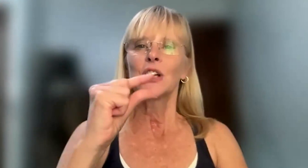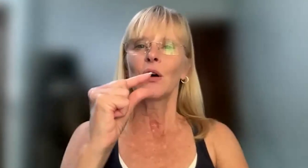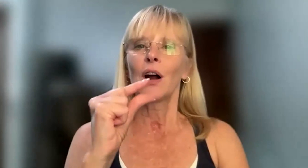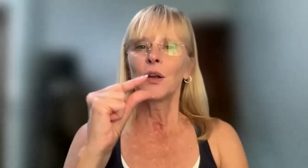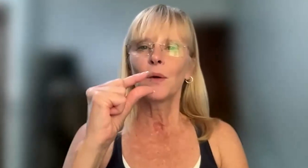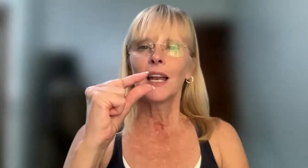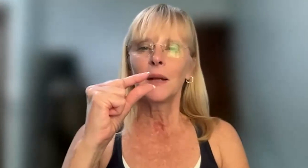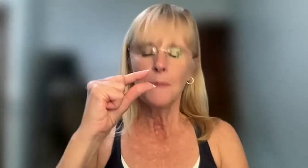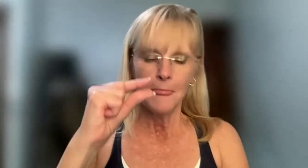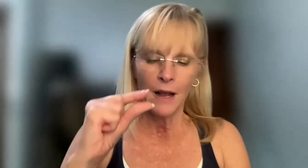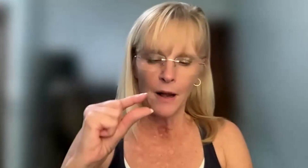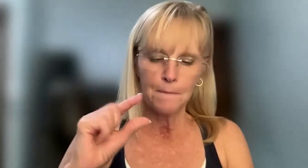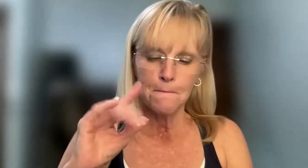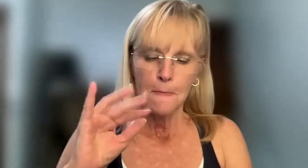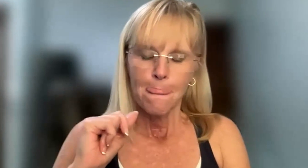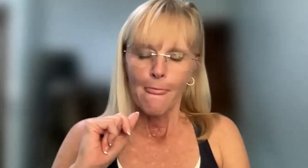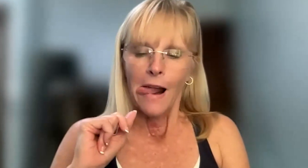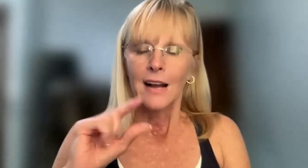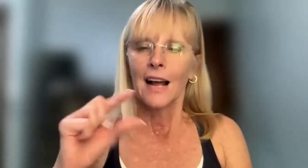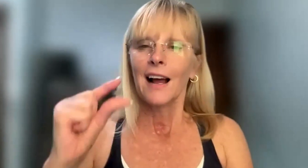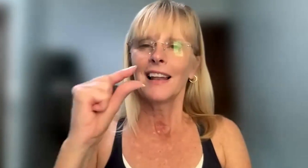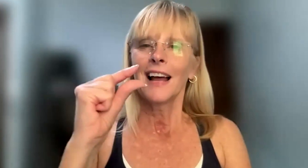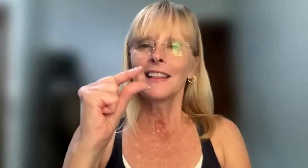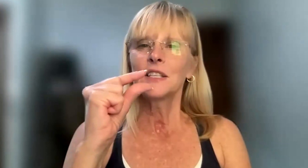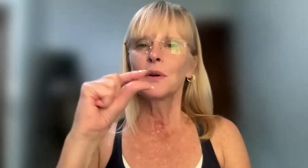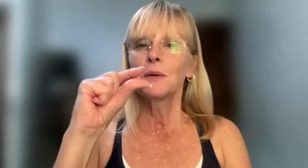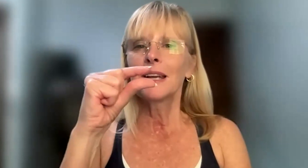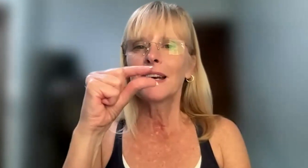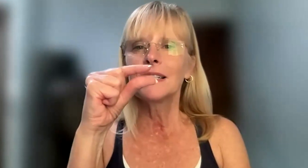are you ready? I like this one because